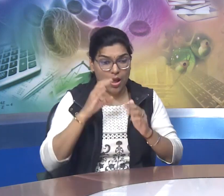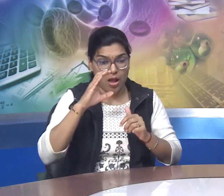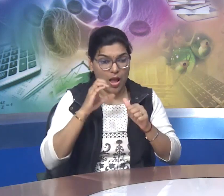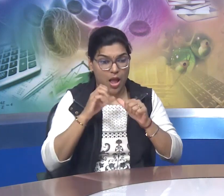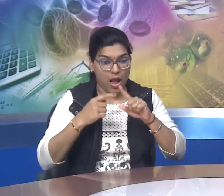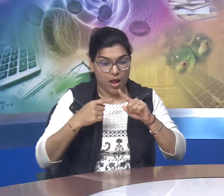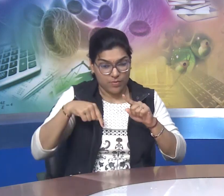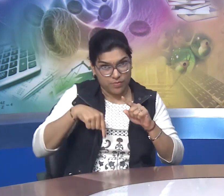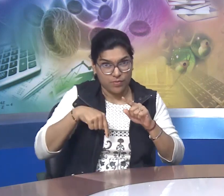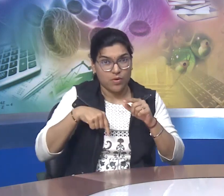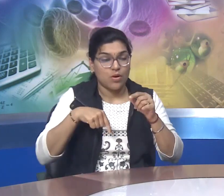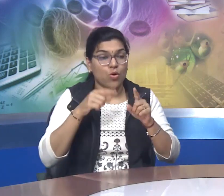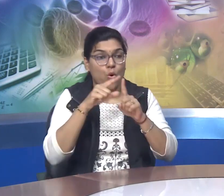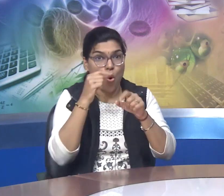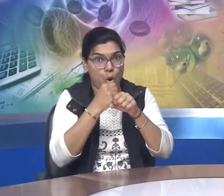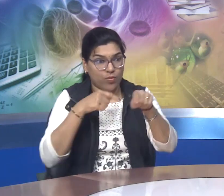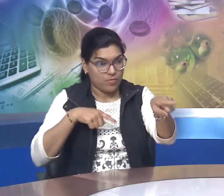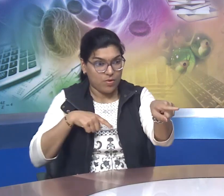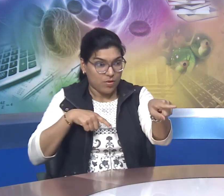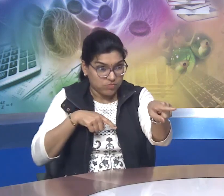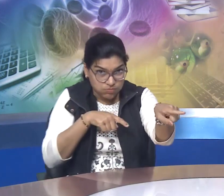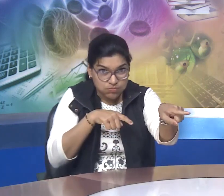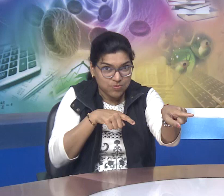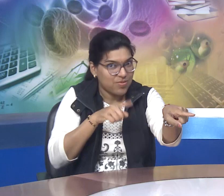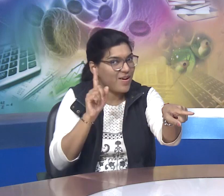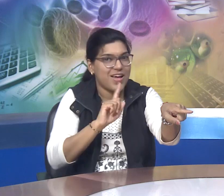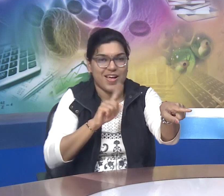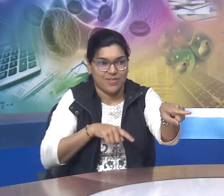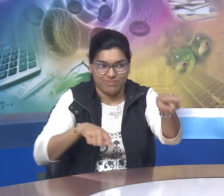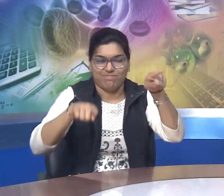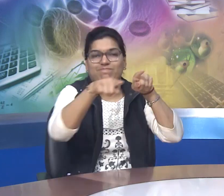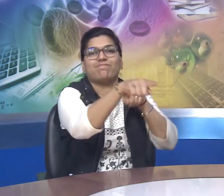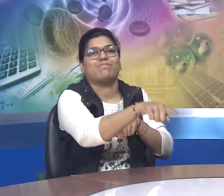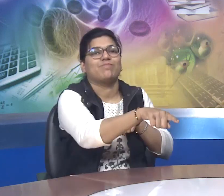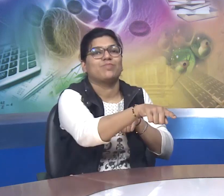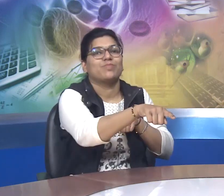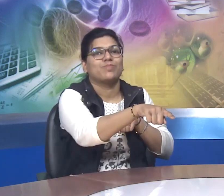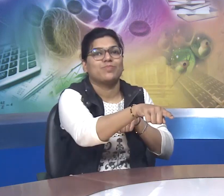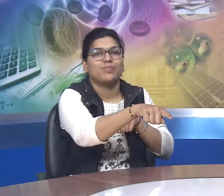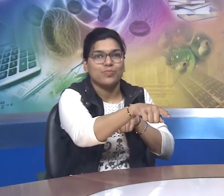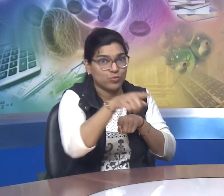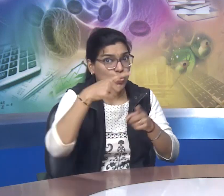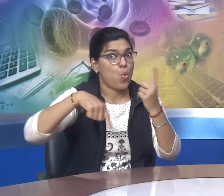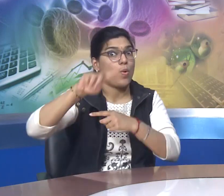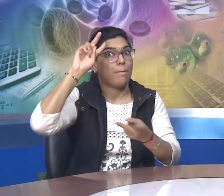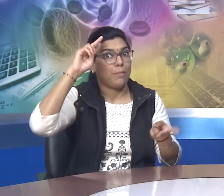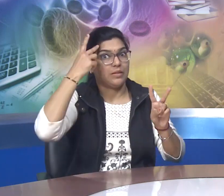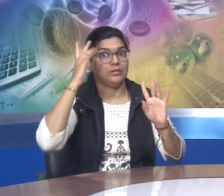When you can read the sentence, the meaning of the sentence say similar thing,